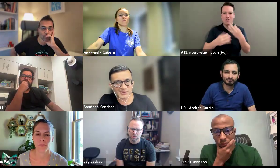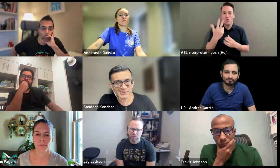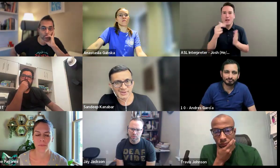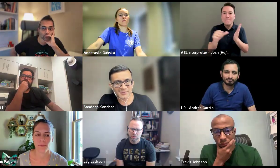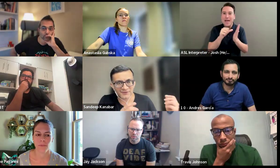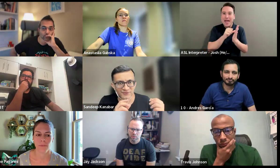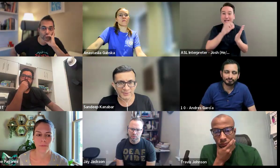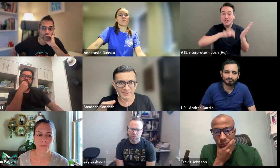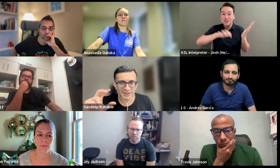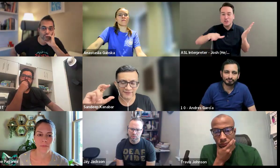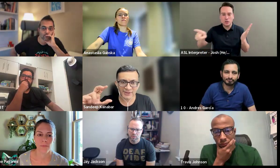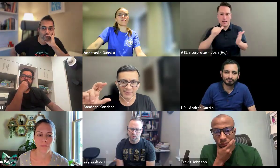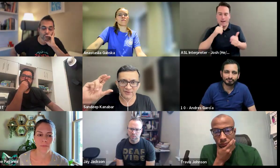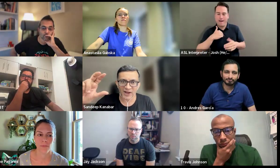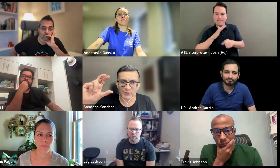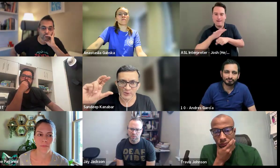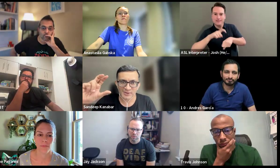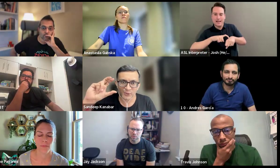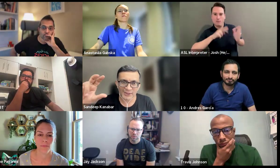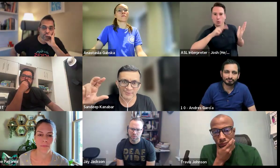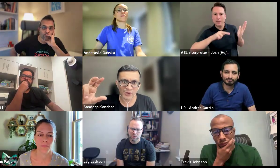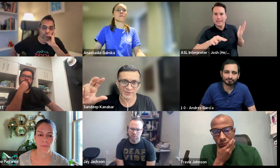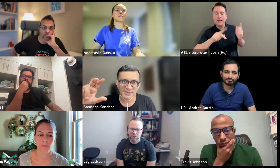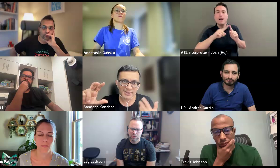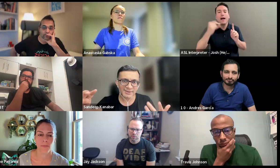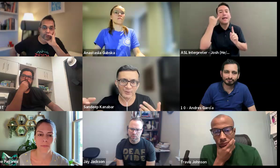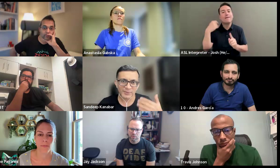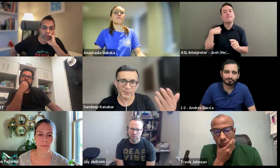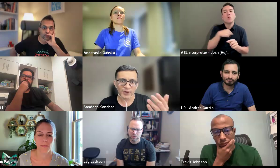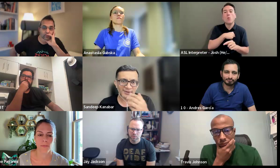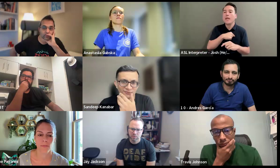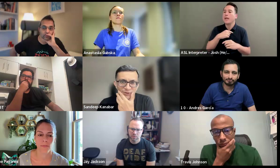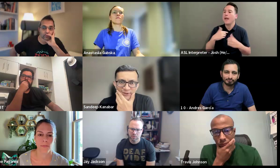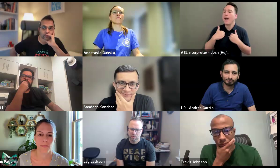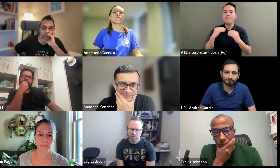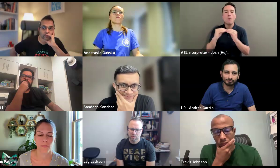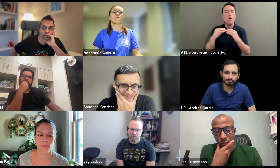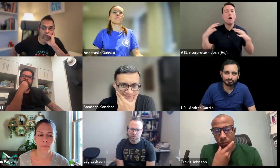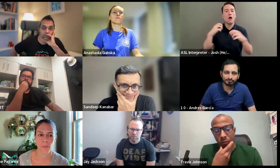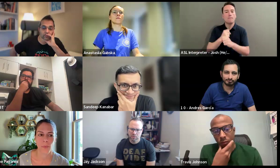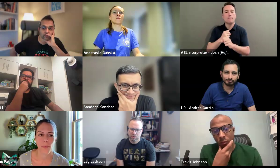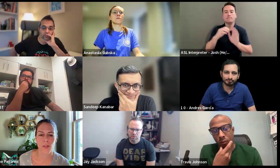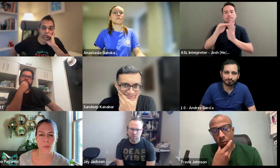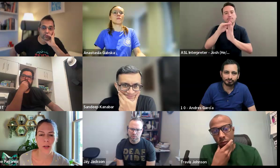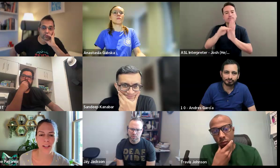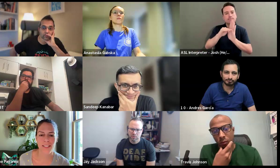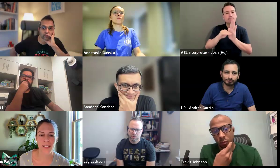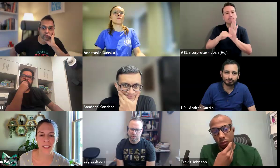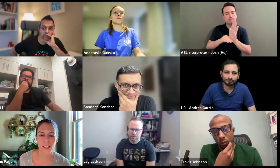this. But if you give them like 5 to 6 bullet points, that will be more. To be honest, I think